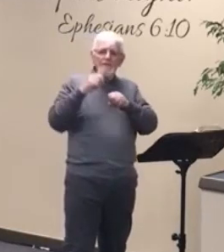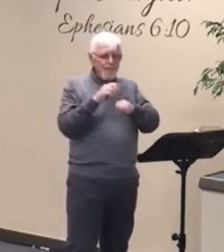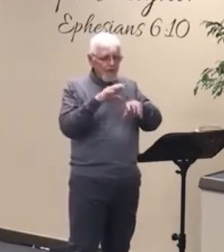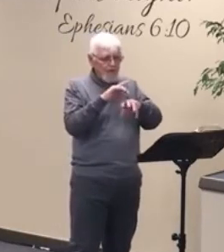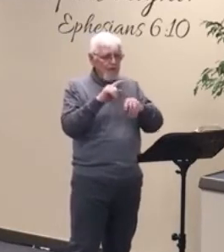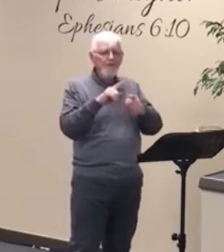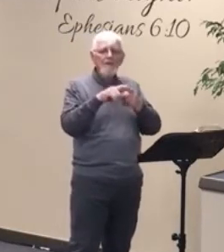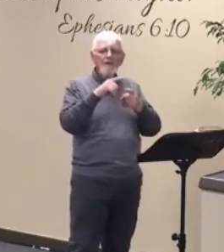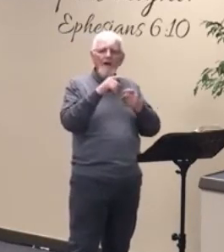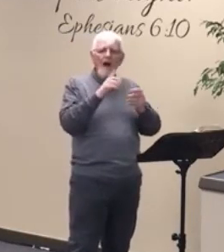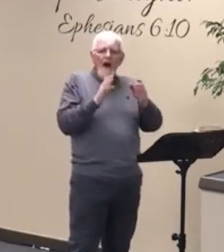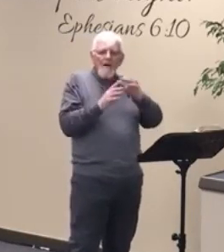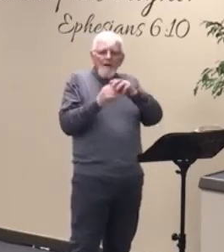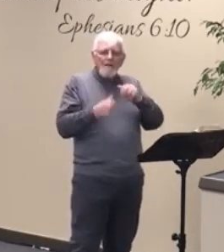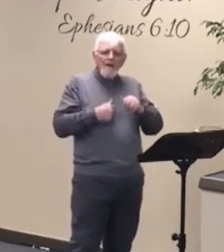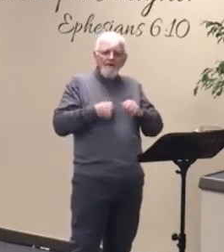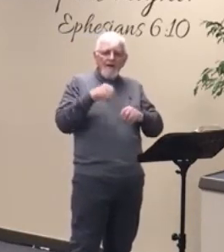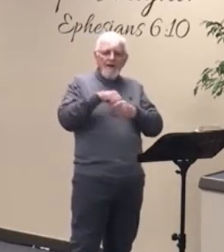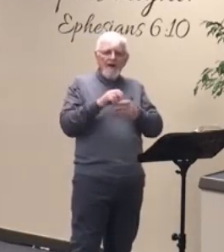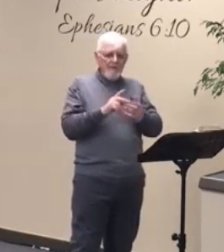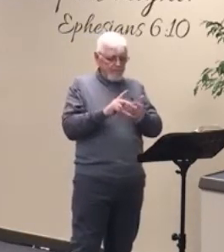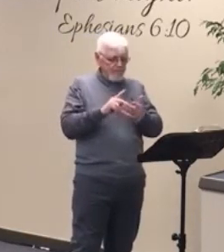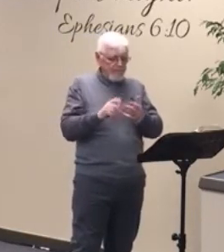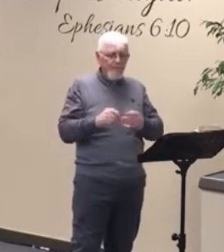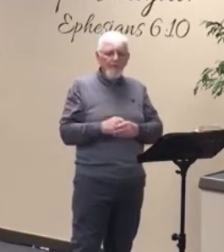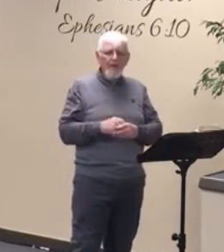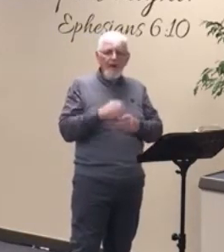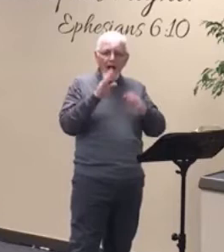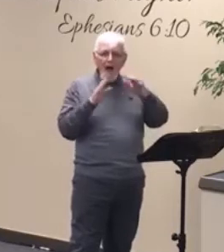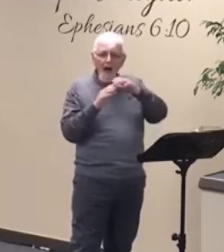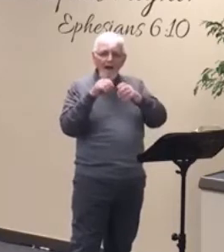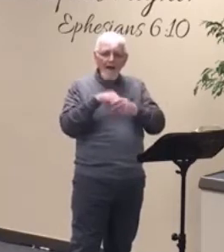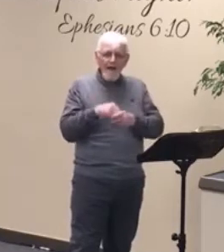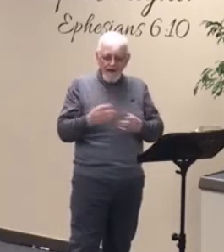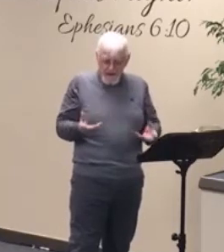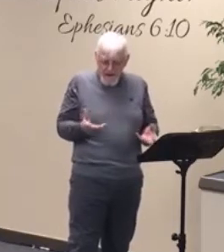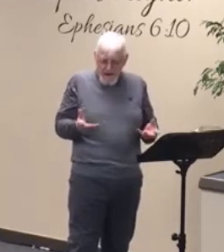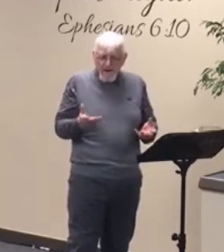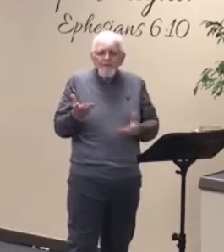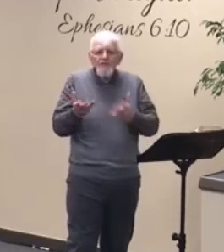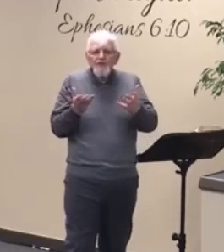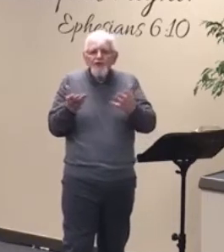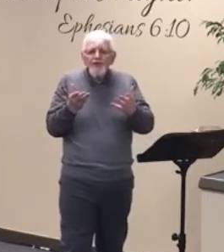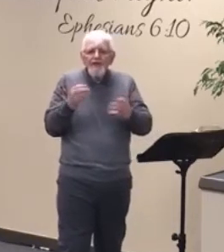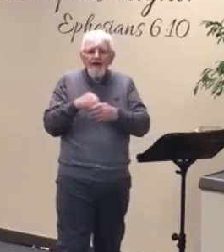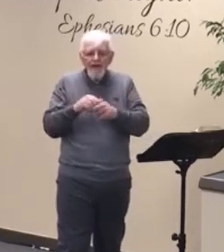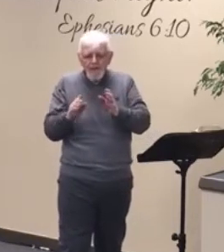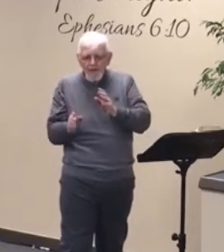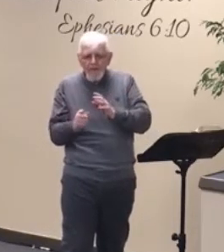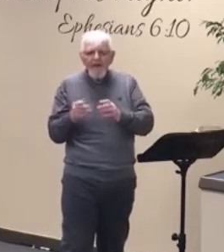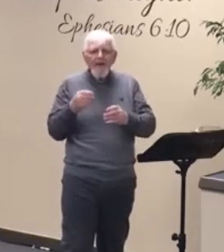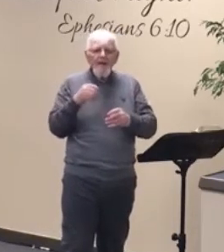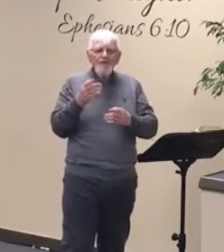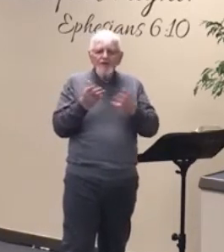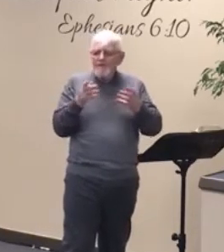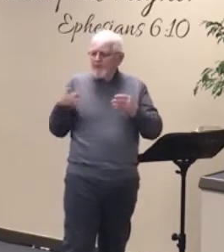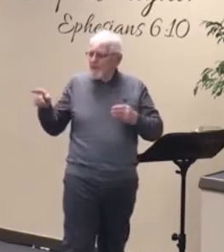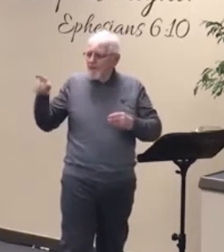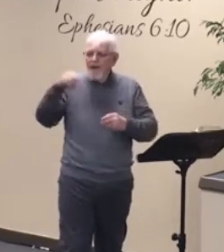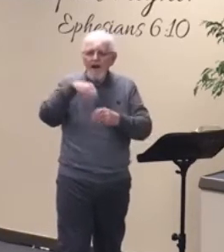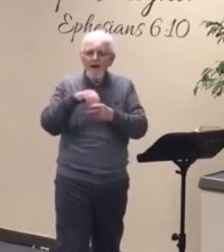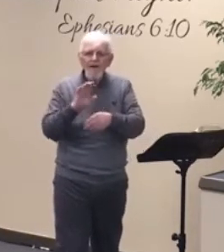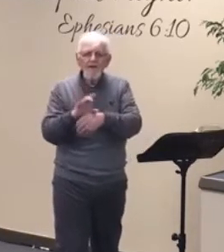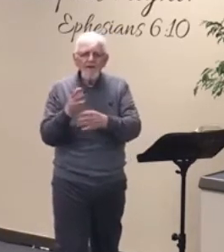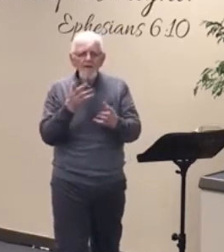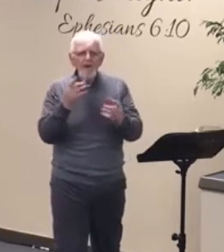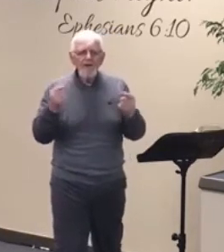myself in Scripture. And I was humble when I was in this place serving in humility, serving you in the church. You say, well, it's a